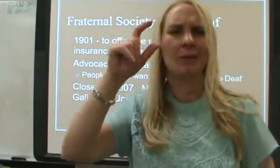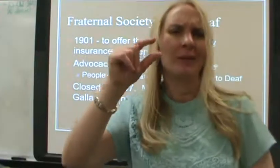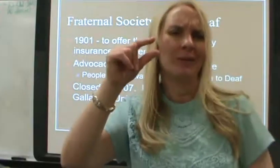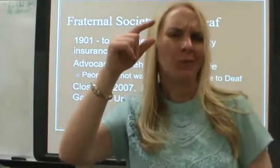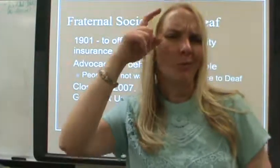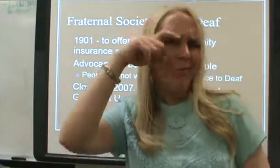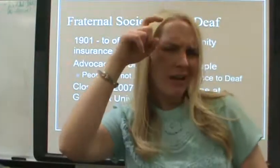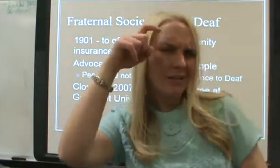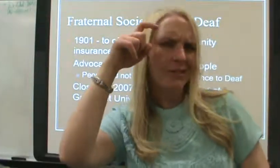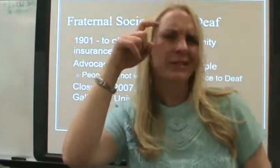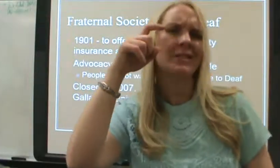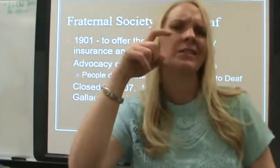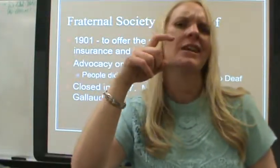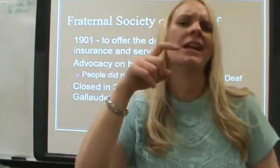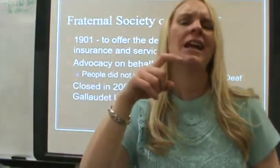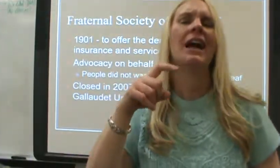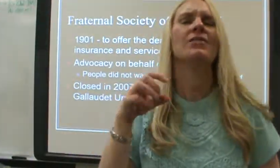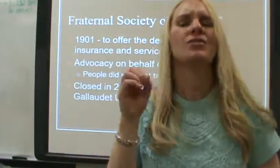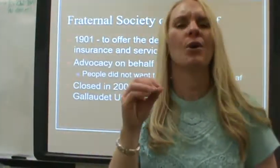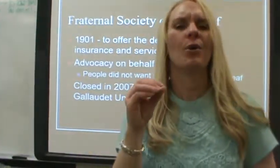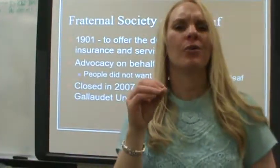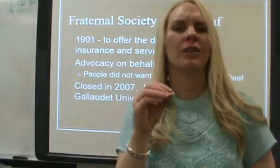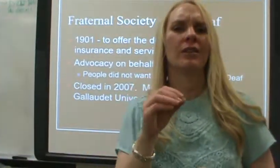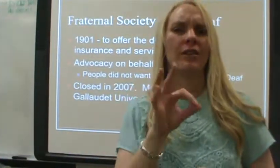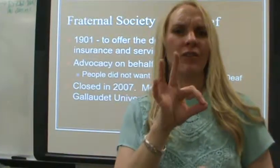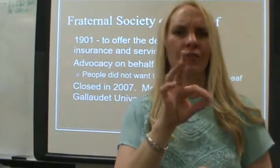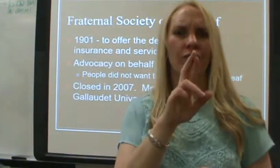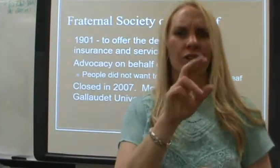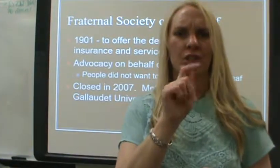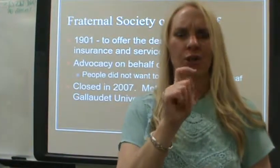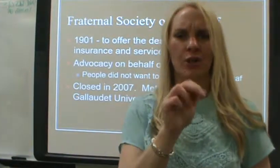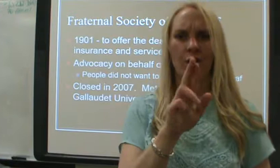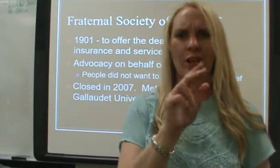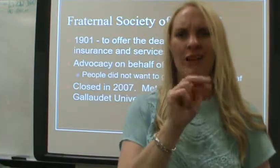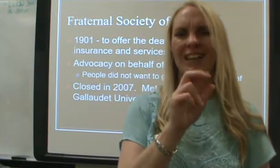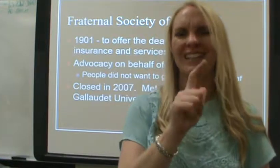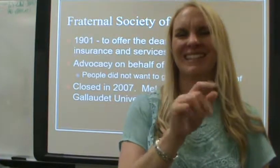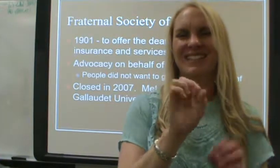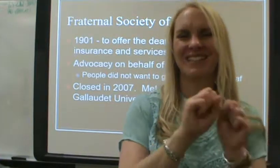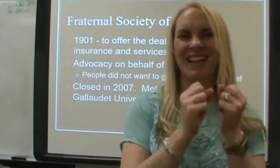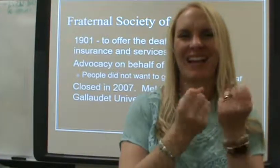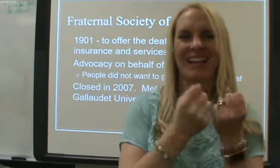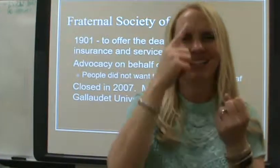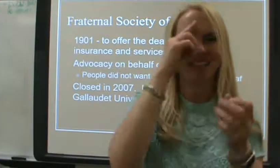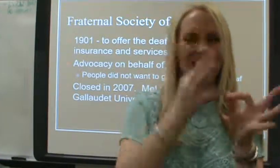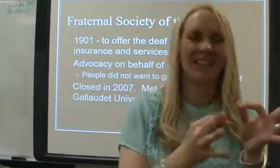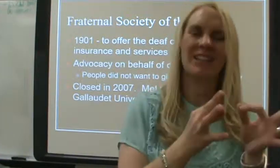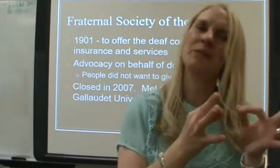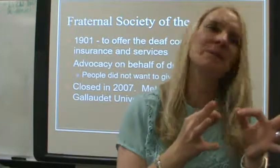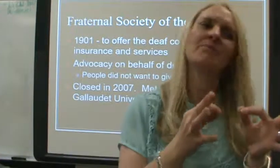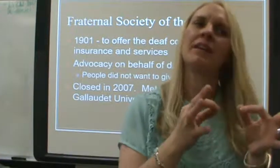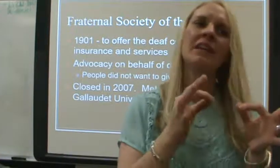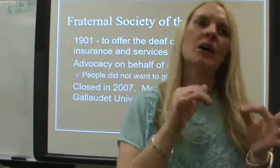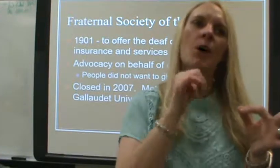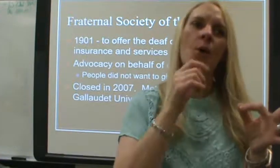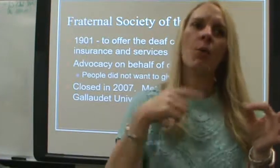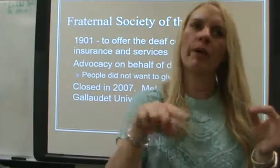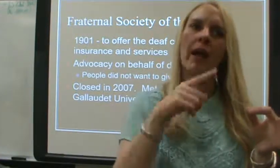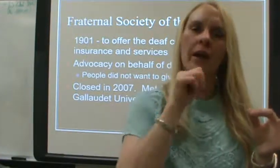bit wiser, and so the Fraternal Society decided, you know what, we're